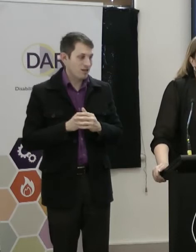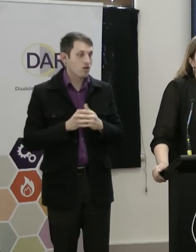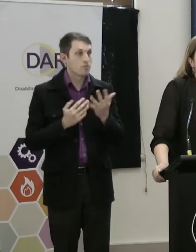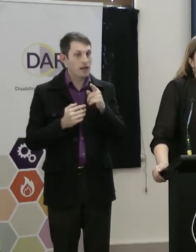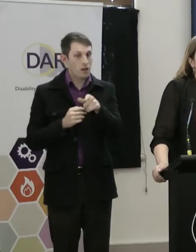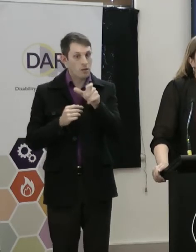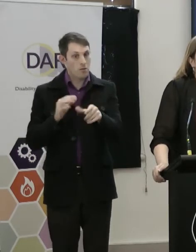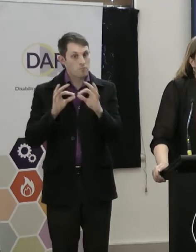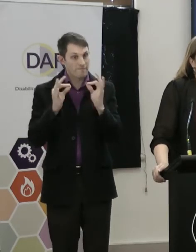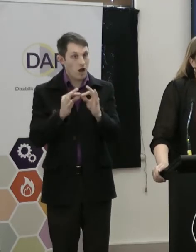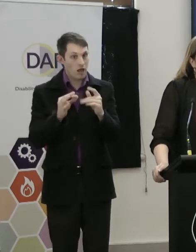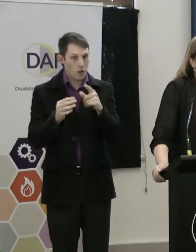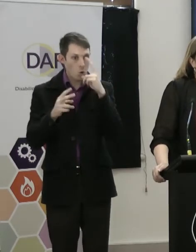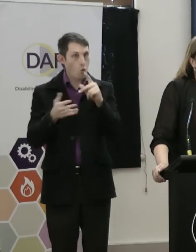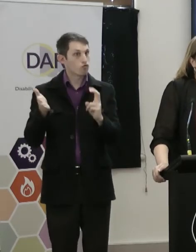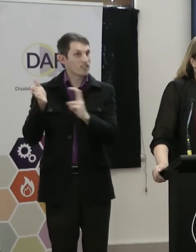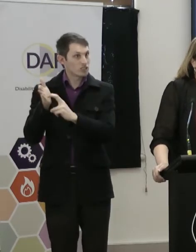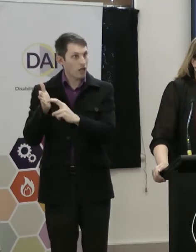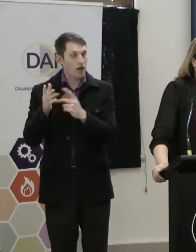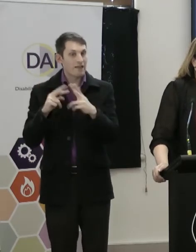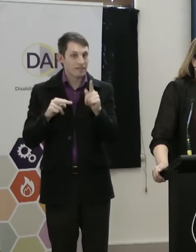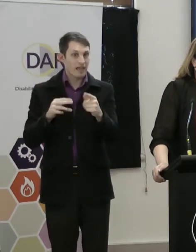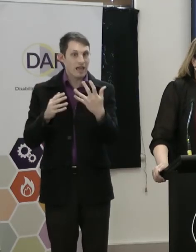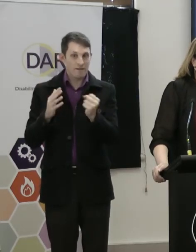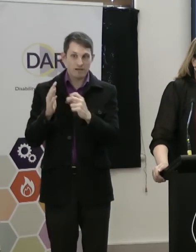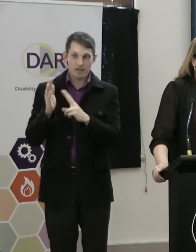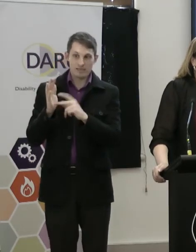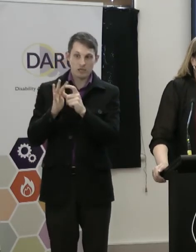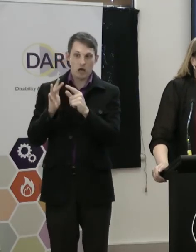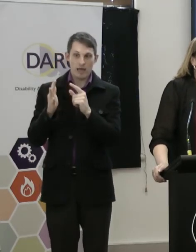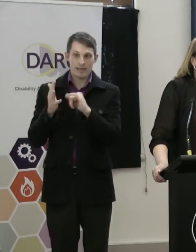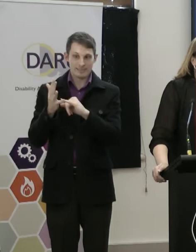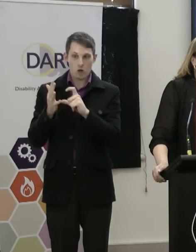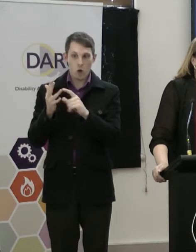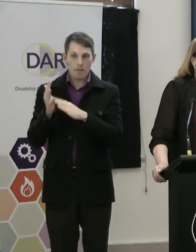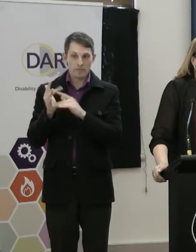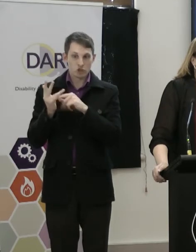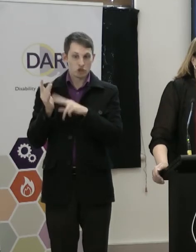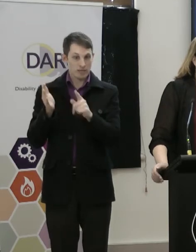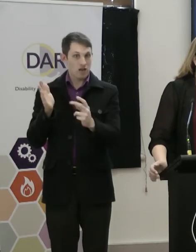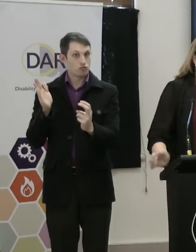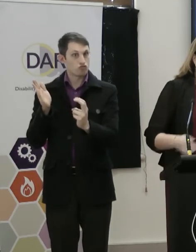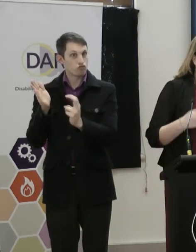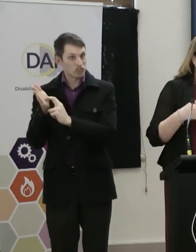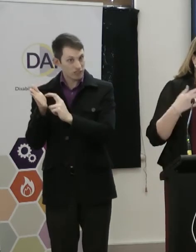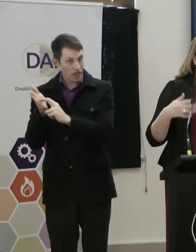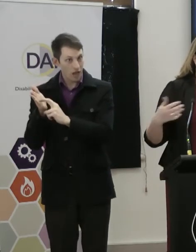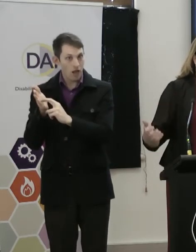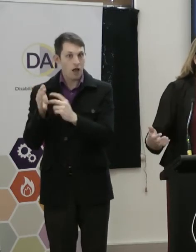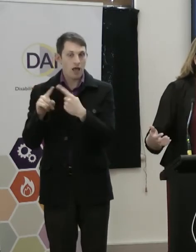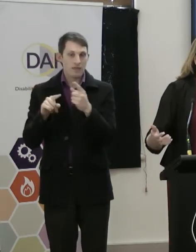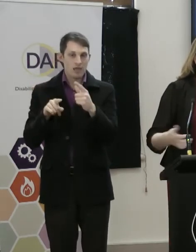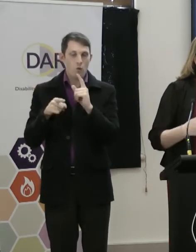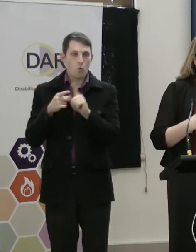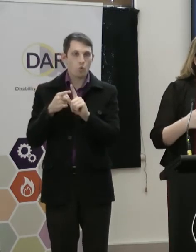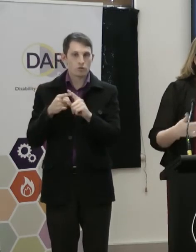is considered registered when they register with the NDIS Commission and when they undergo and continue to renew